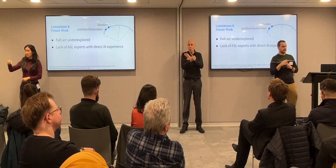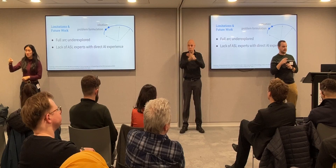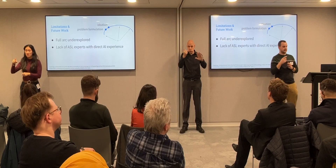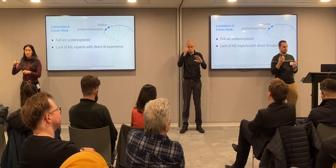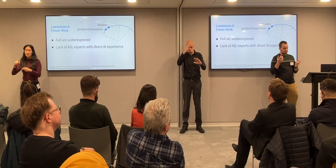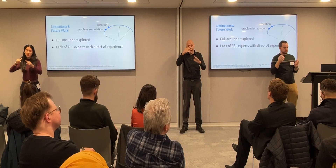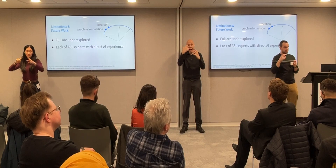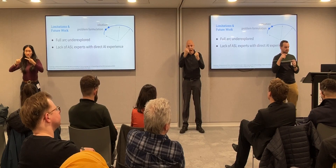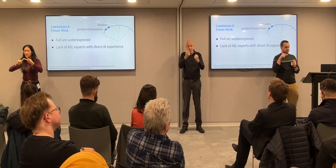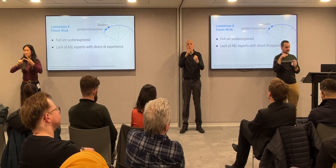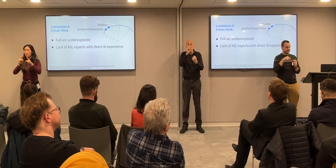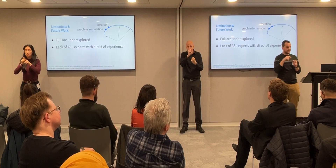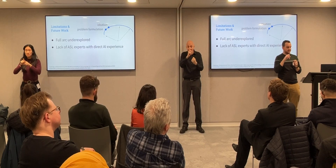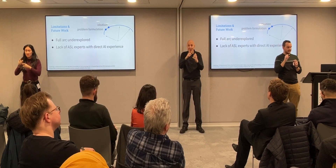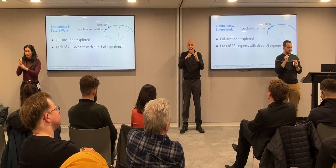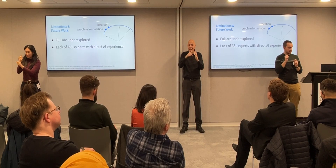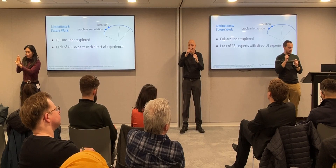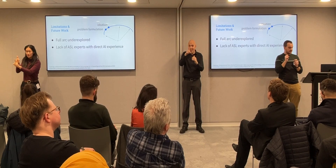experience.